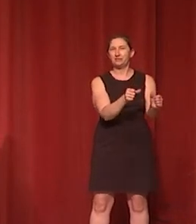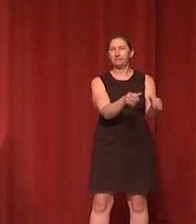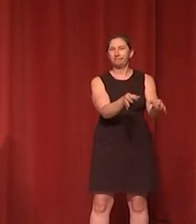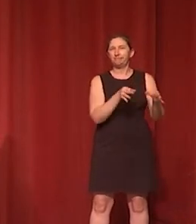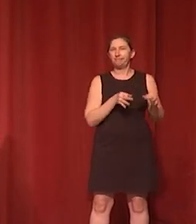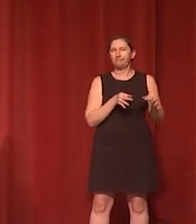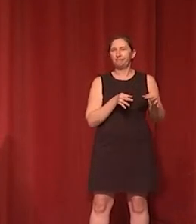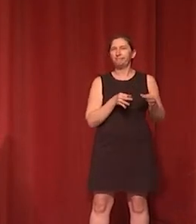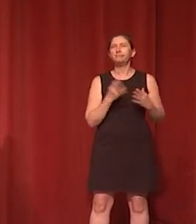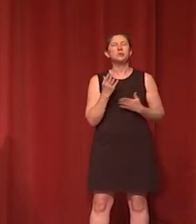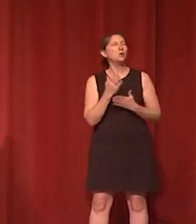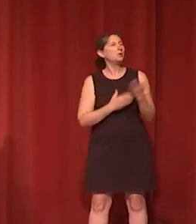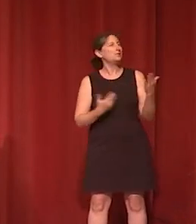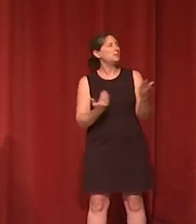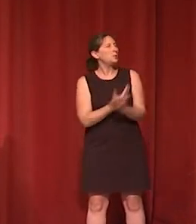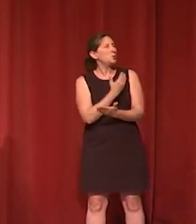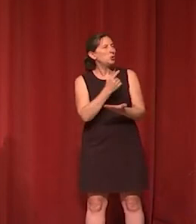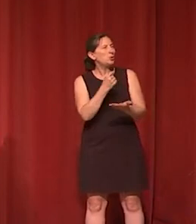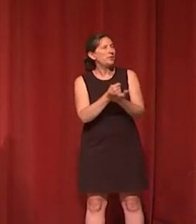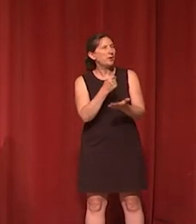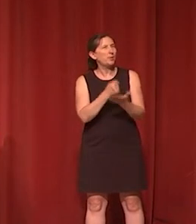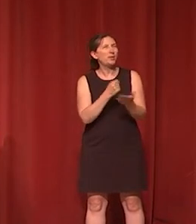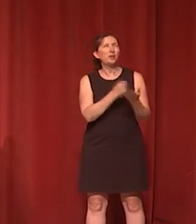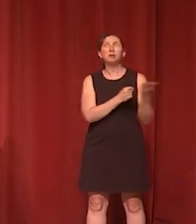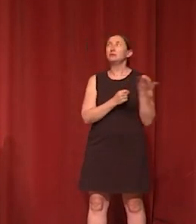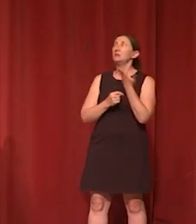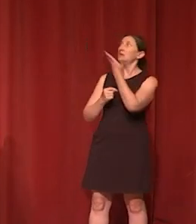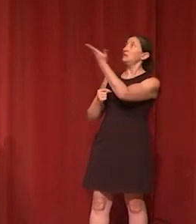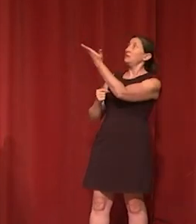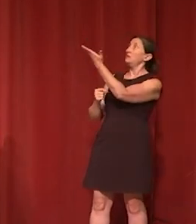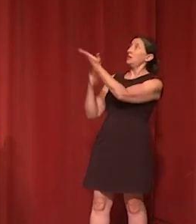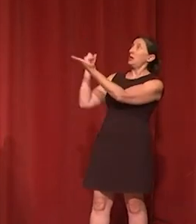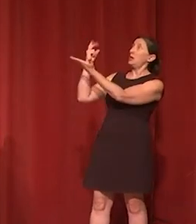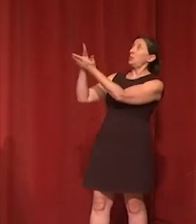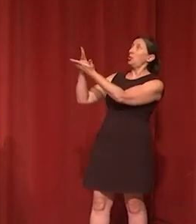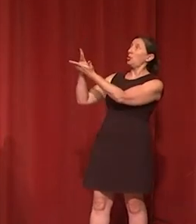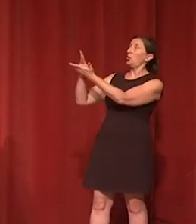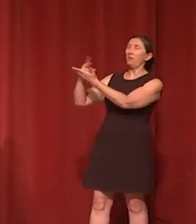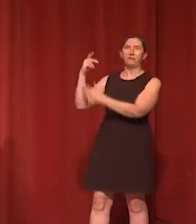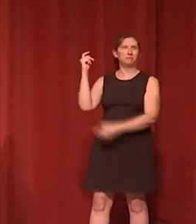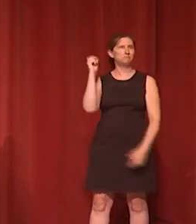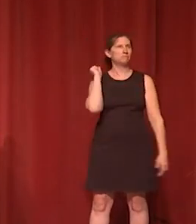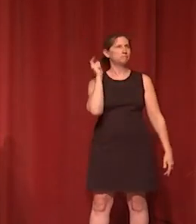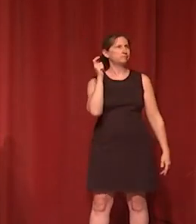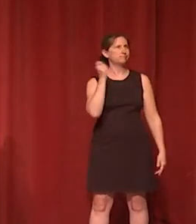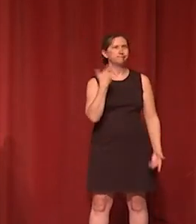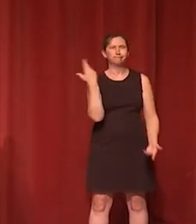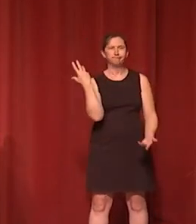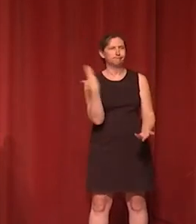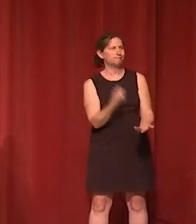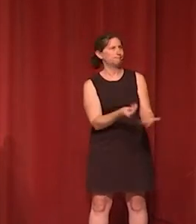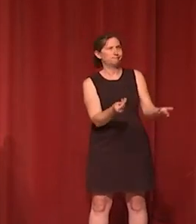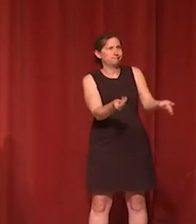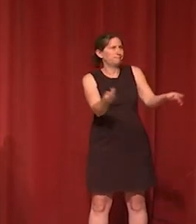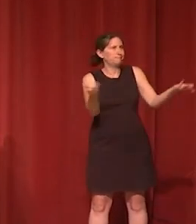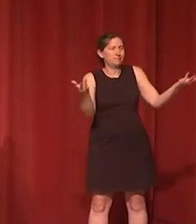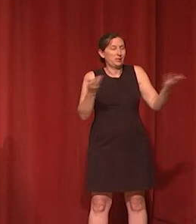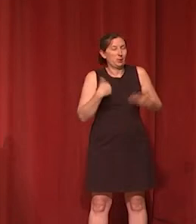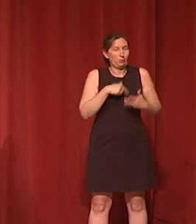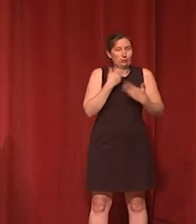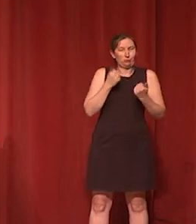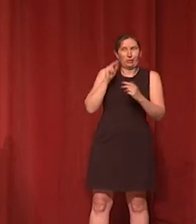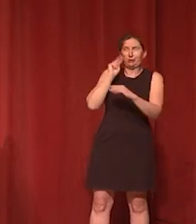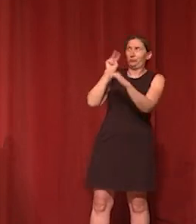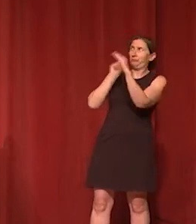newer therapies move through the FDA much quicker. And we try to anticipate, you know, when they're going to get approval and when they may